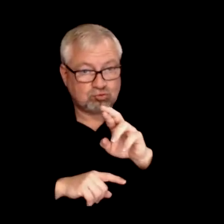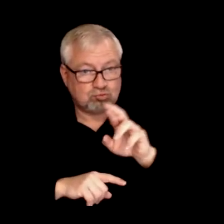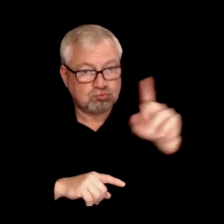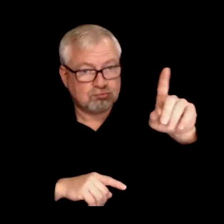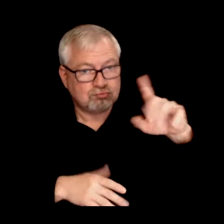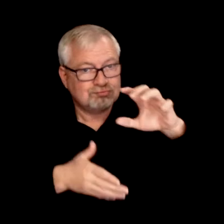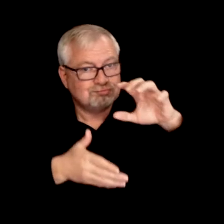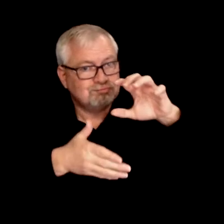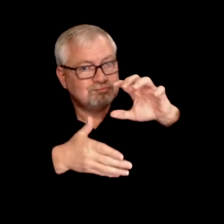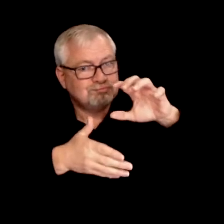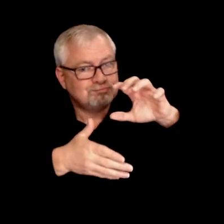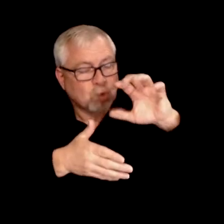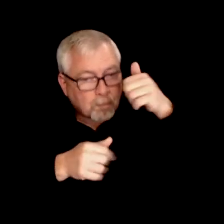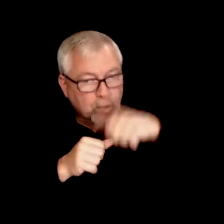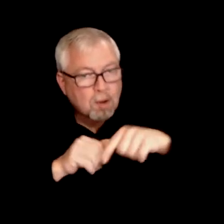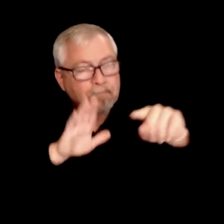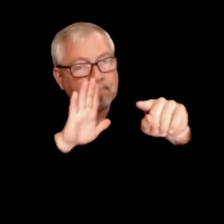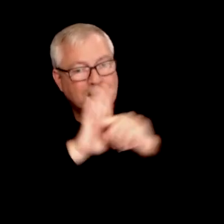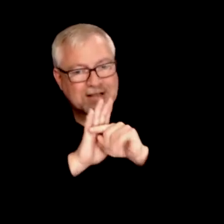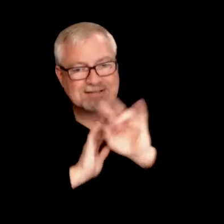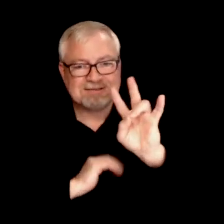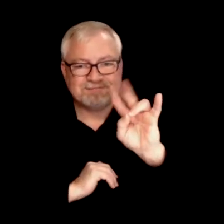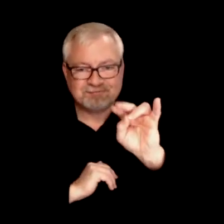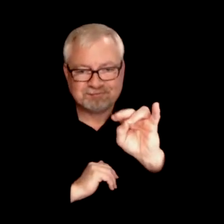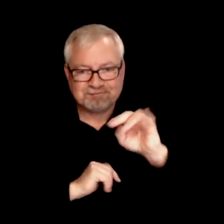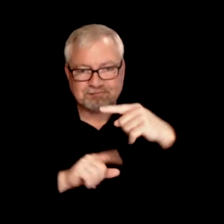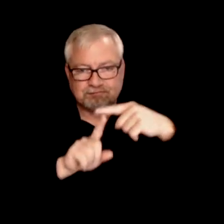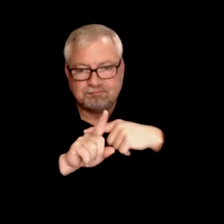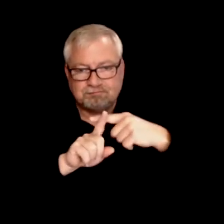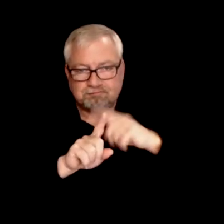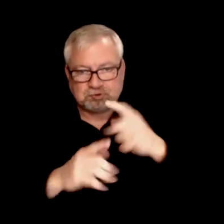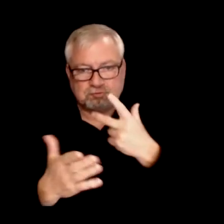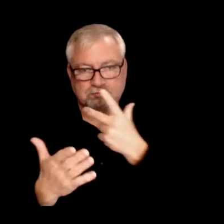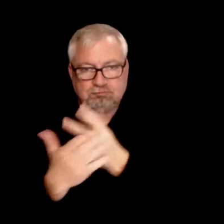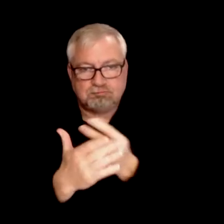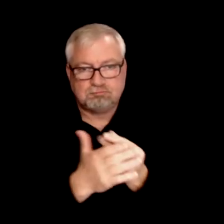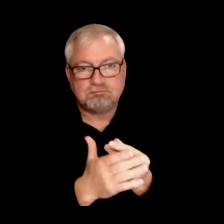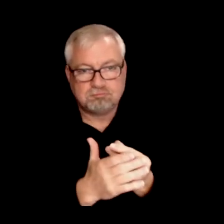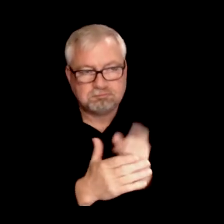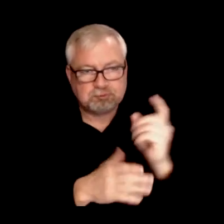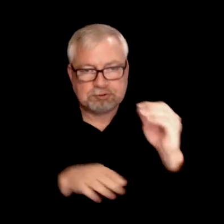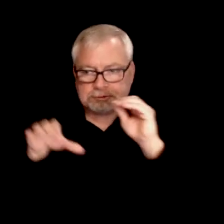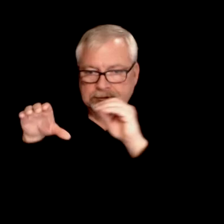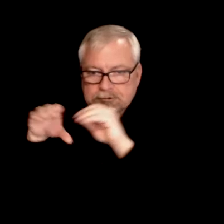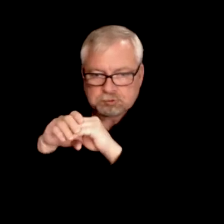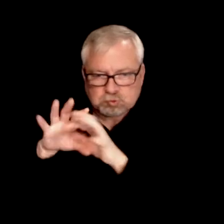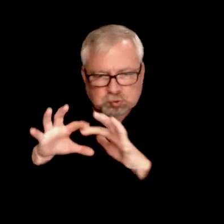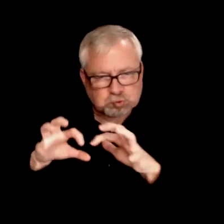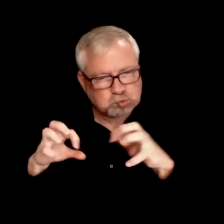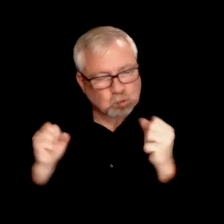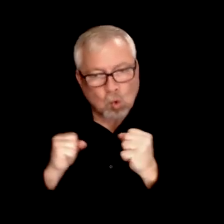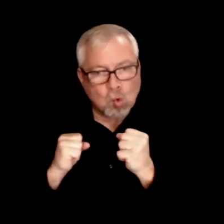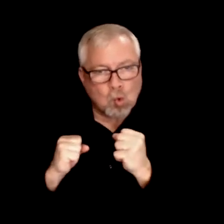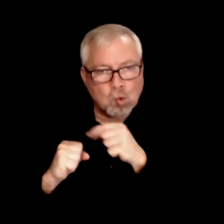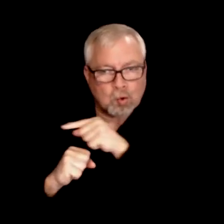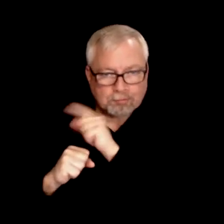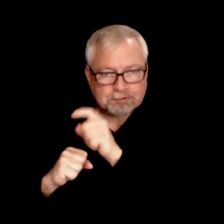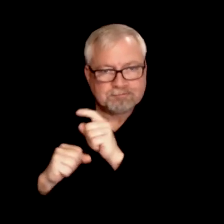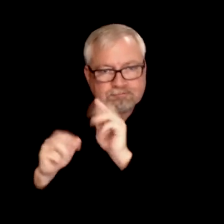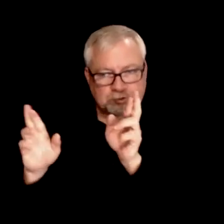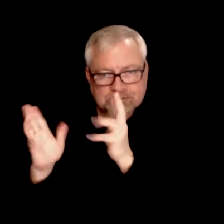vaccine. So that vaccine has to be stored at minus 70 and can only be shipped in increments